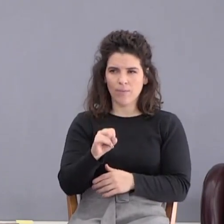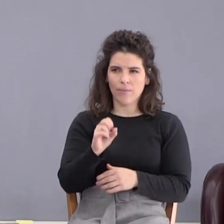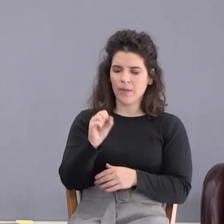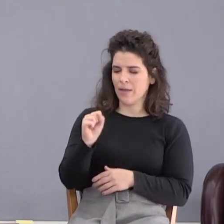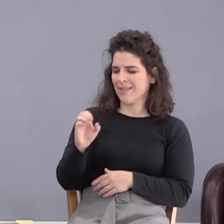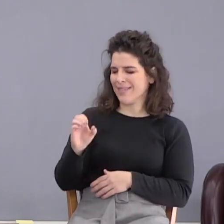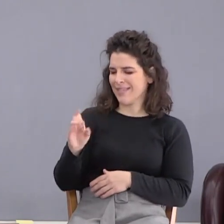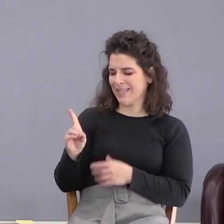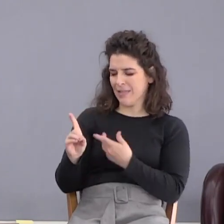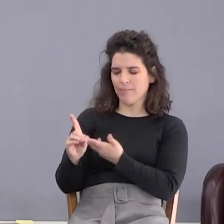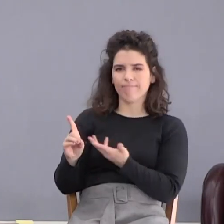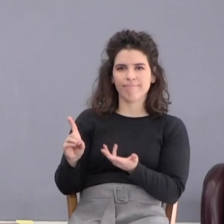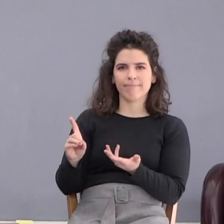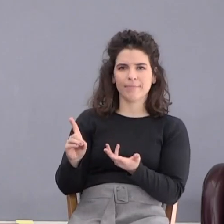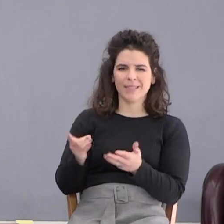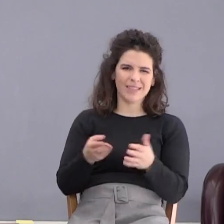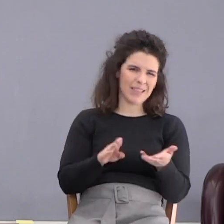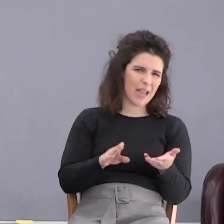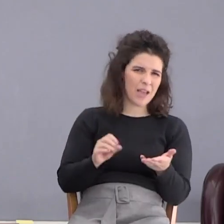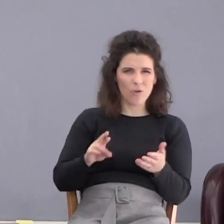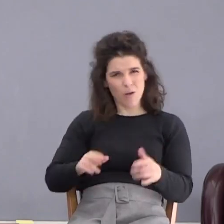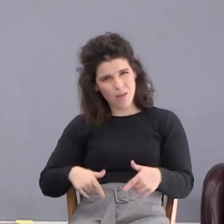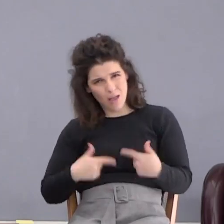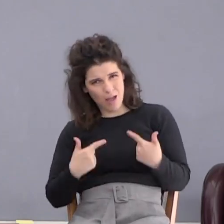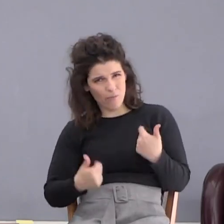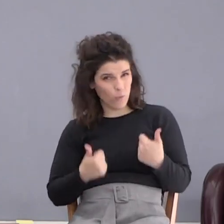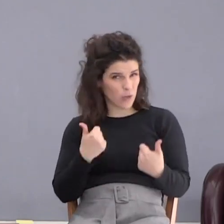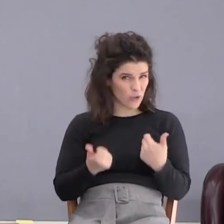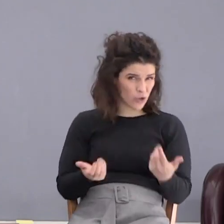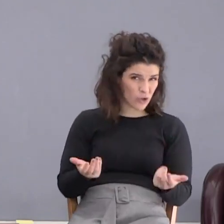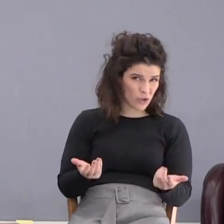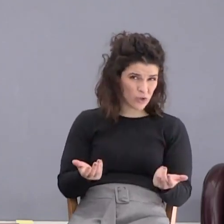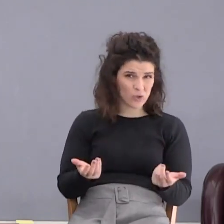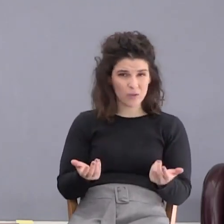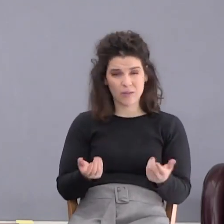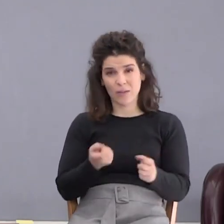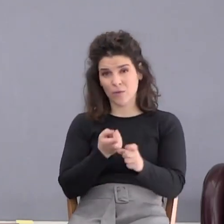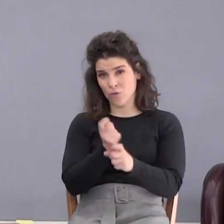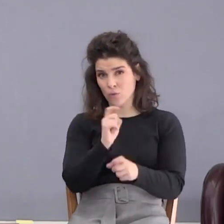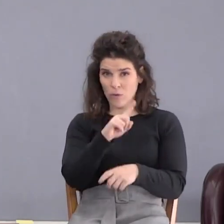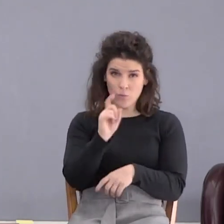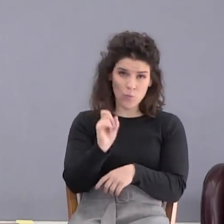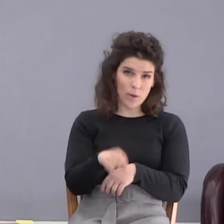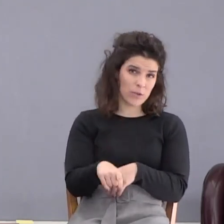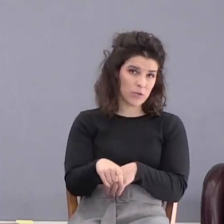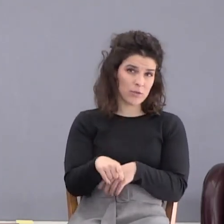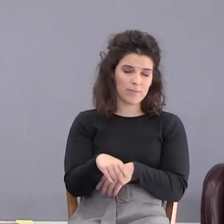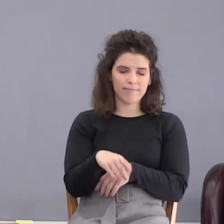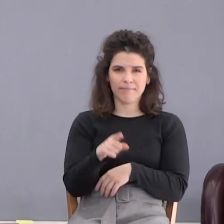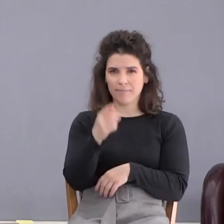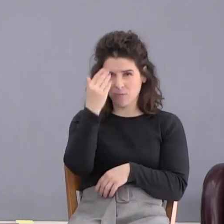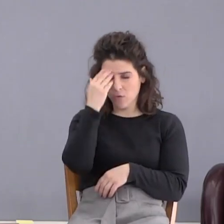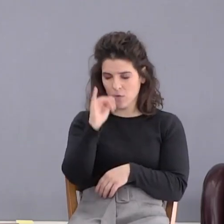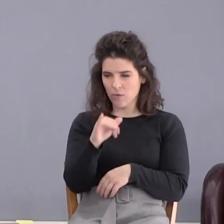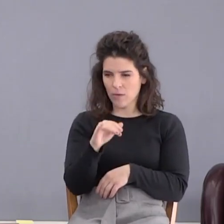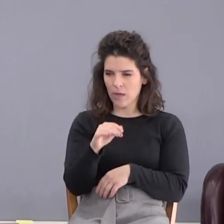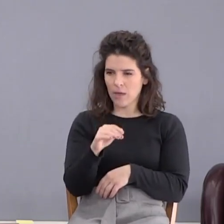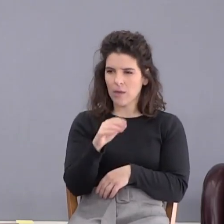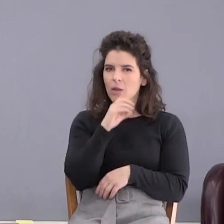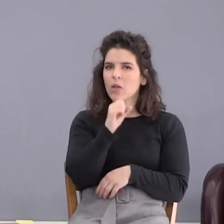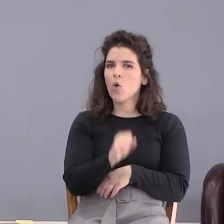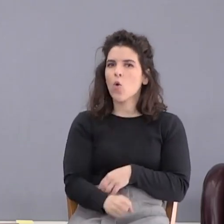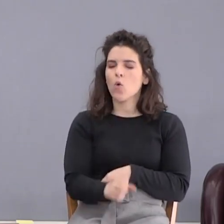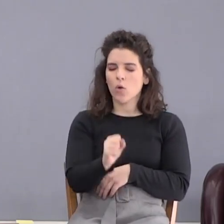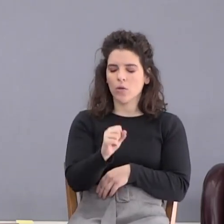is a seed dead or alive? It's kind of a trick question here, right? Did you know that the